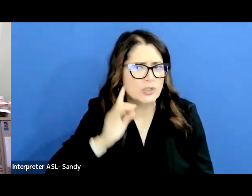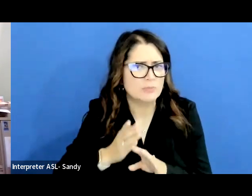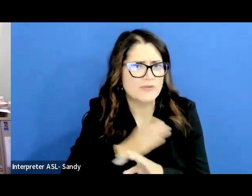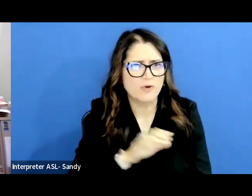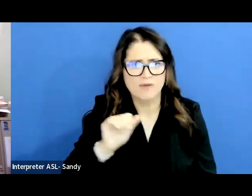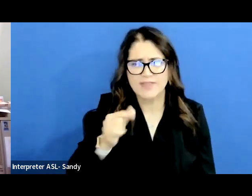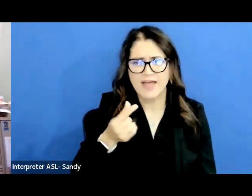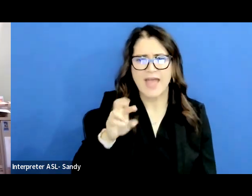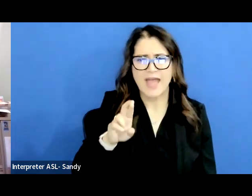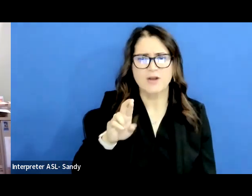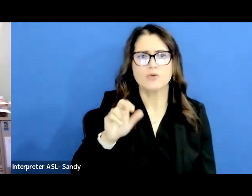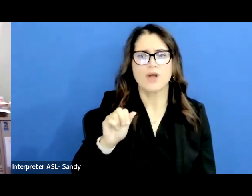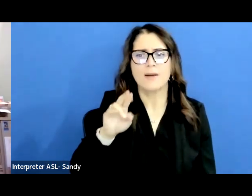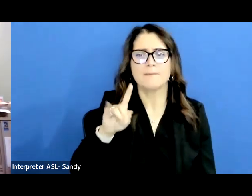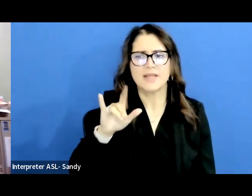hand.